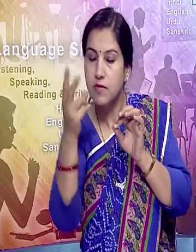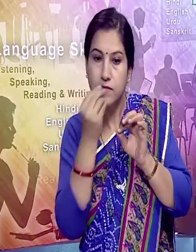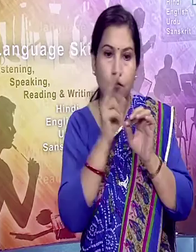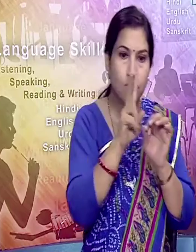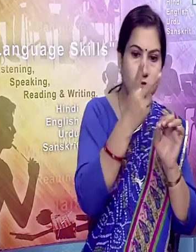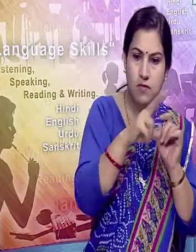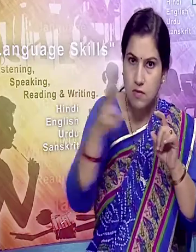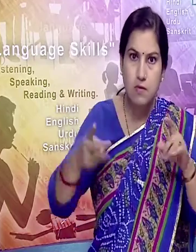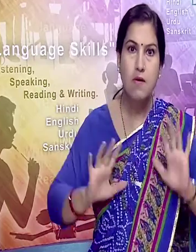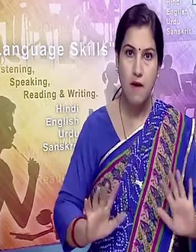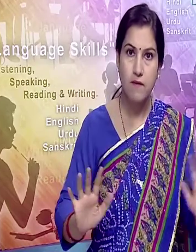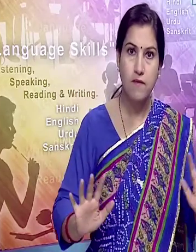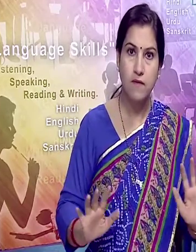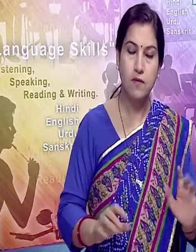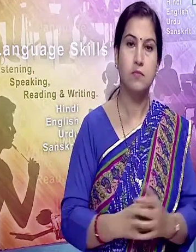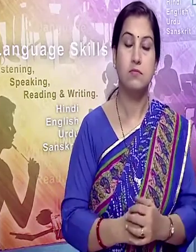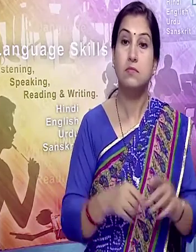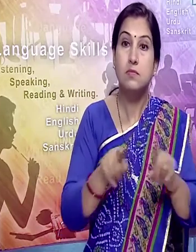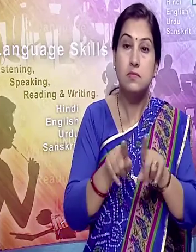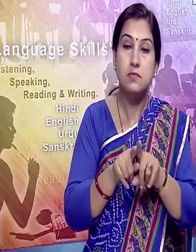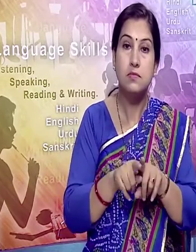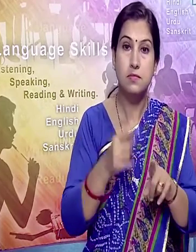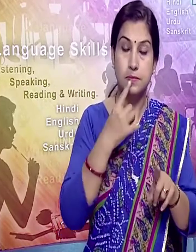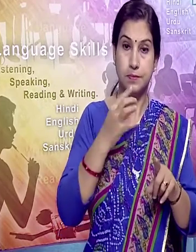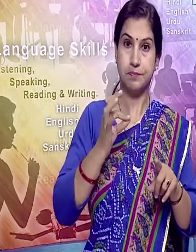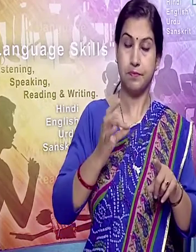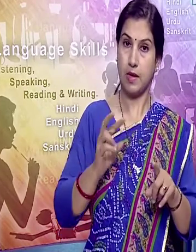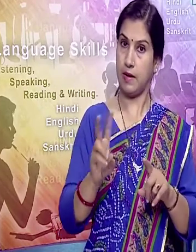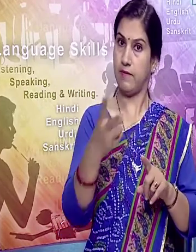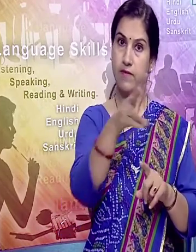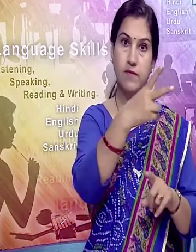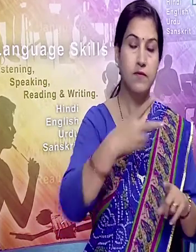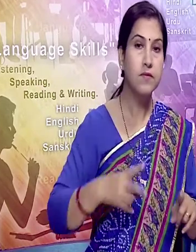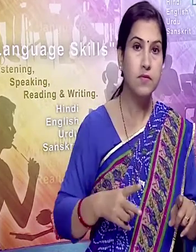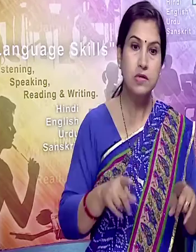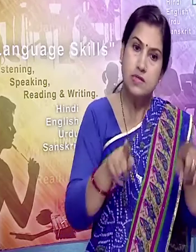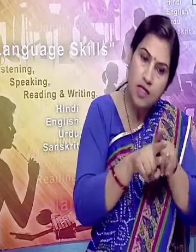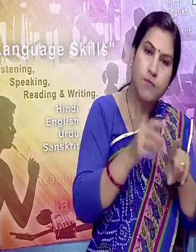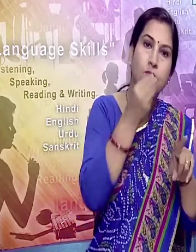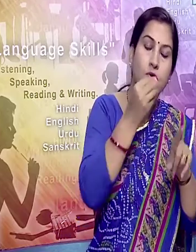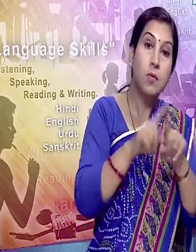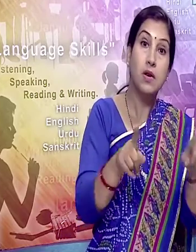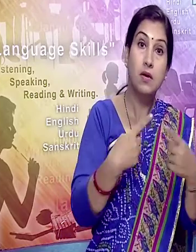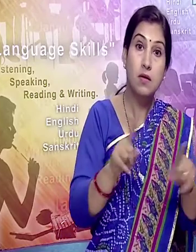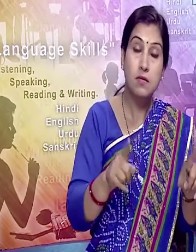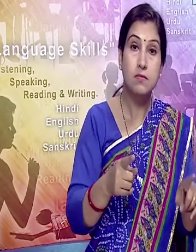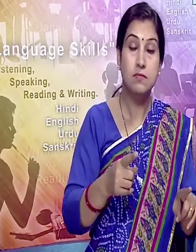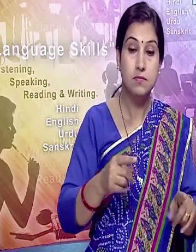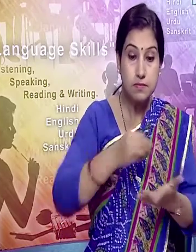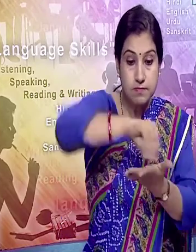altogether that may contain the similar kind of food, but the recipe is